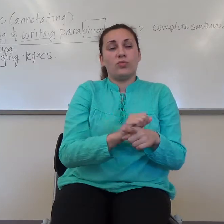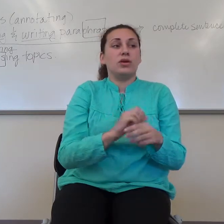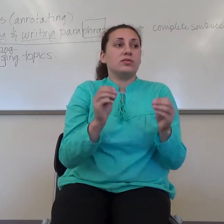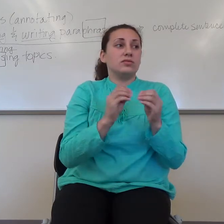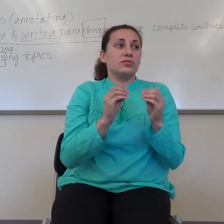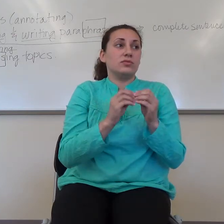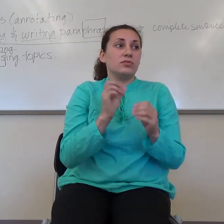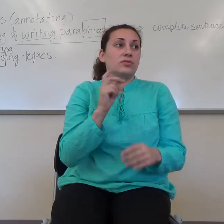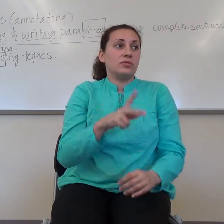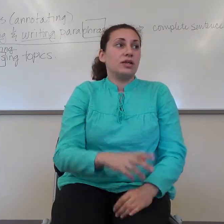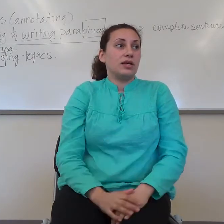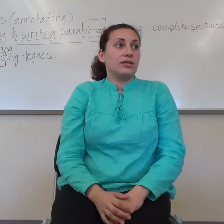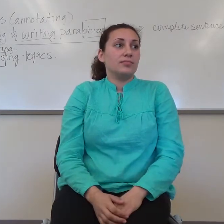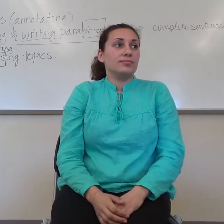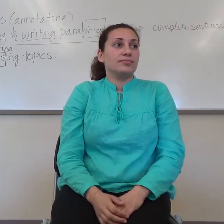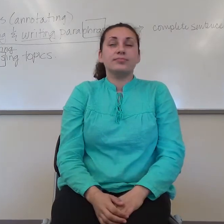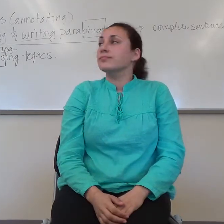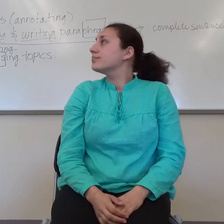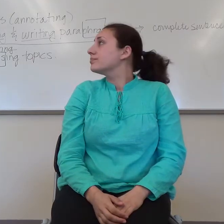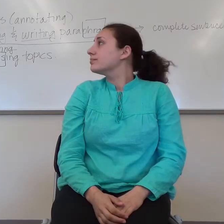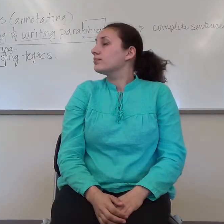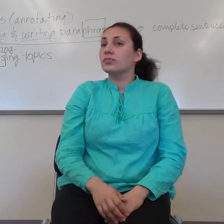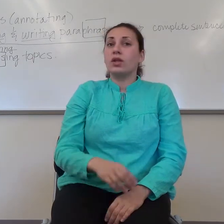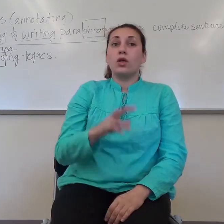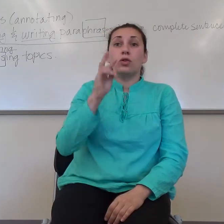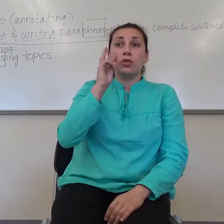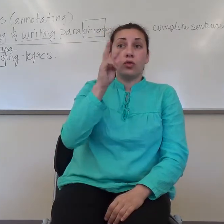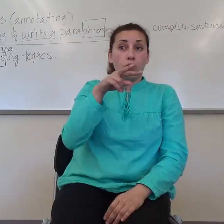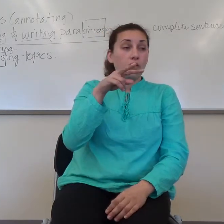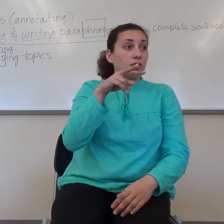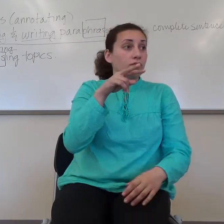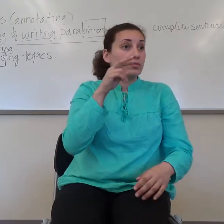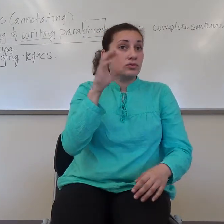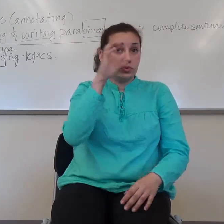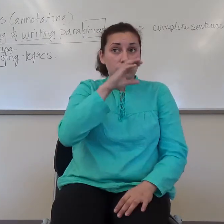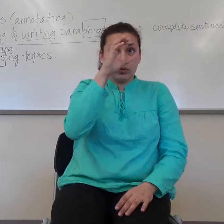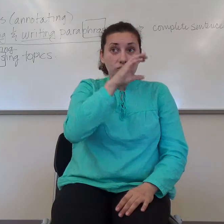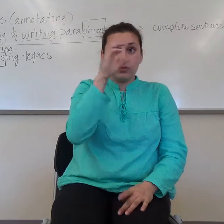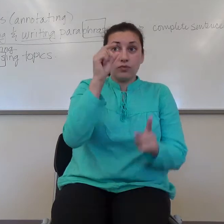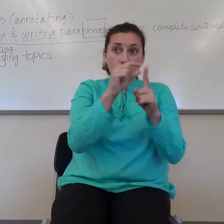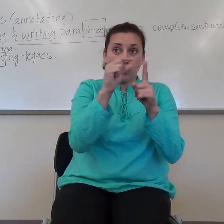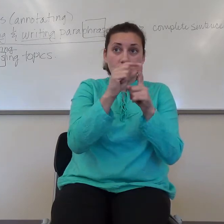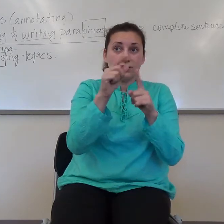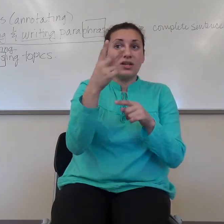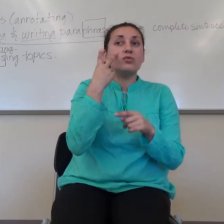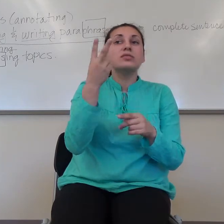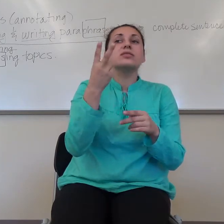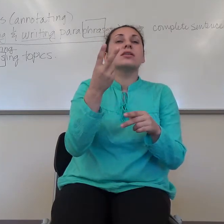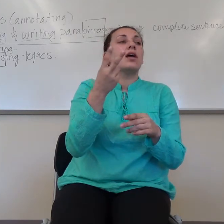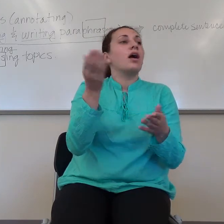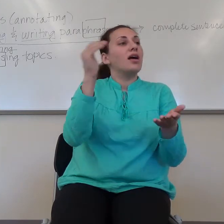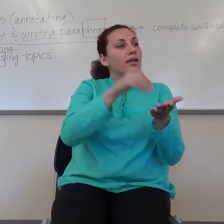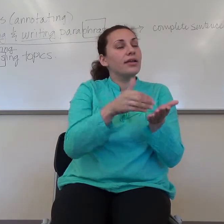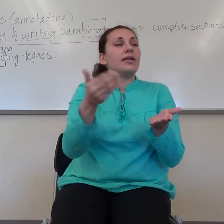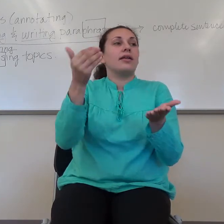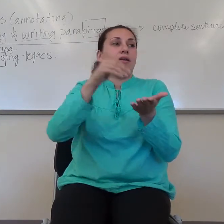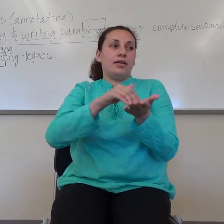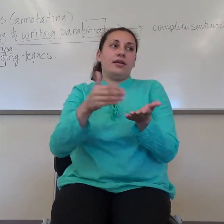that's referred to most often. The rivalry is only mentioned down here. His genius is only really mentioned